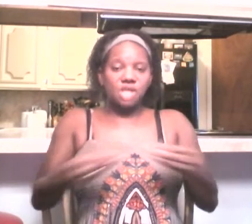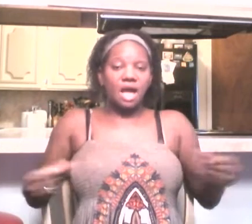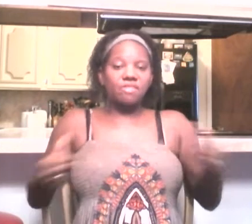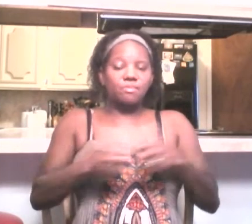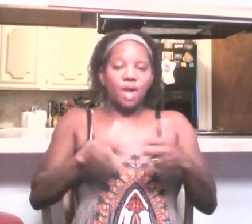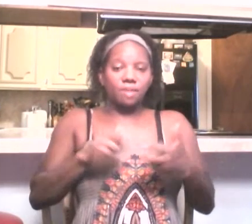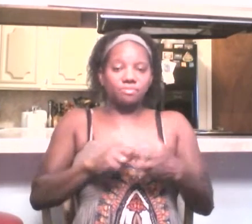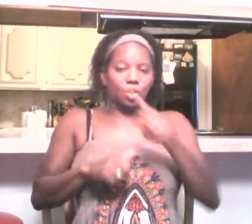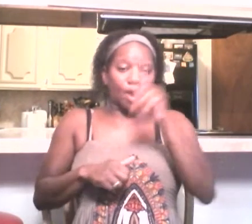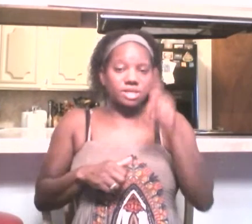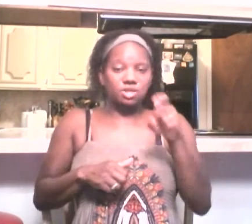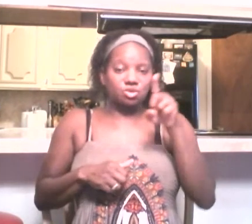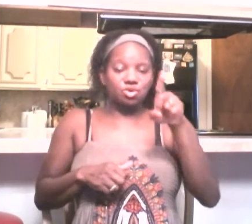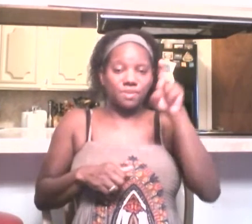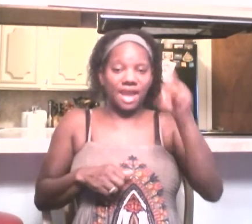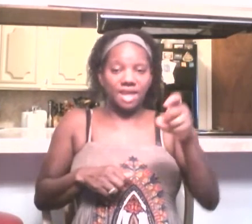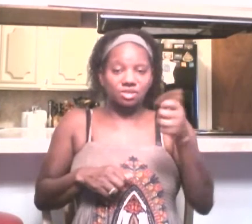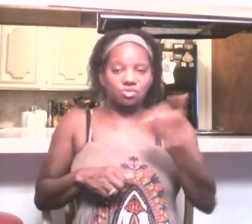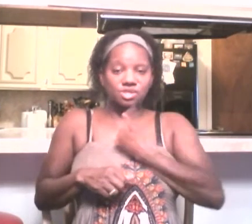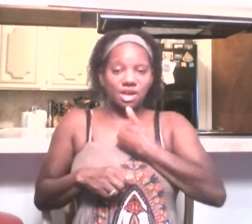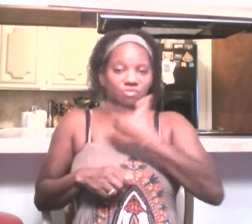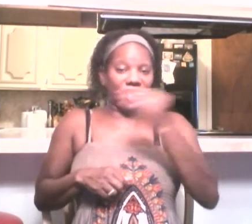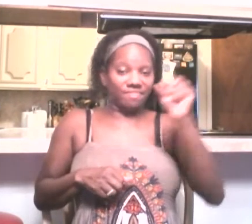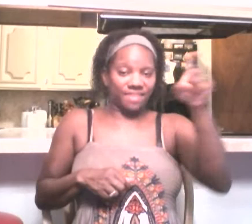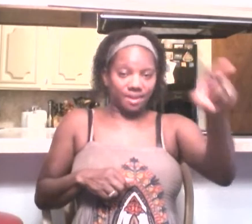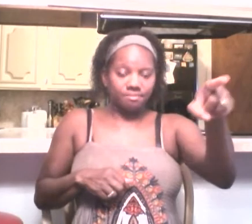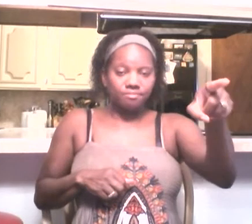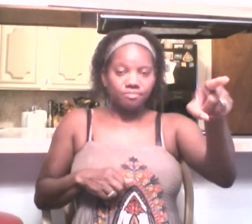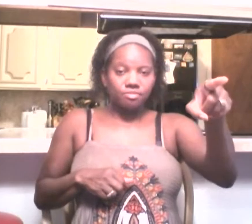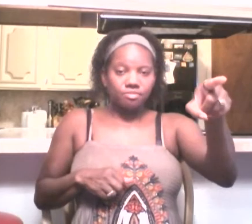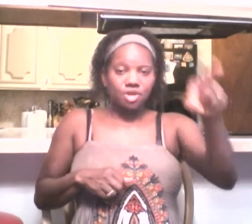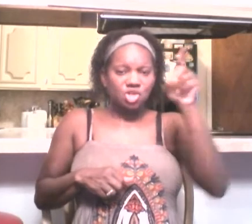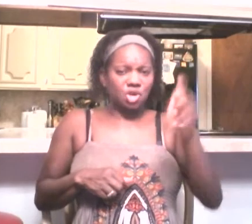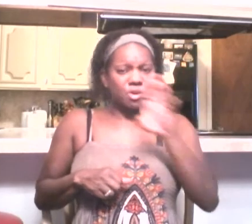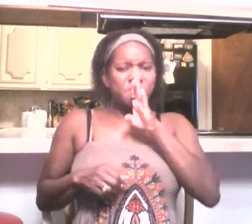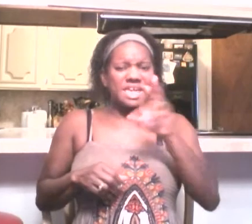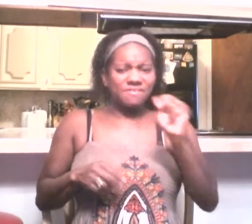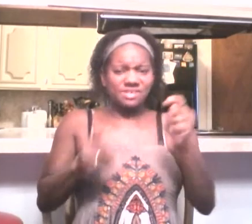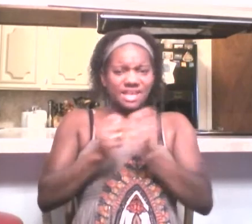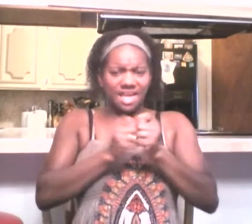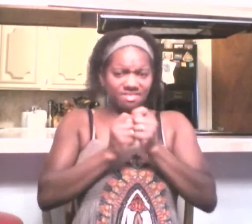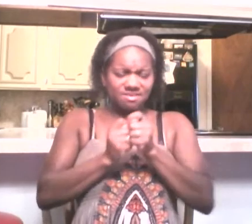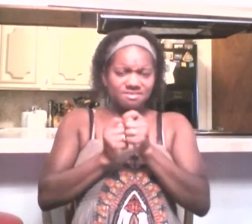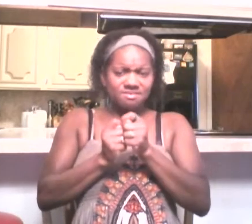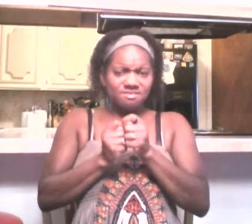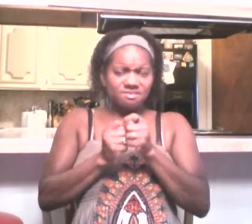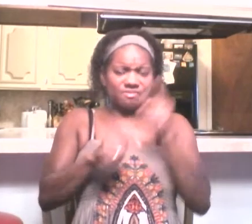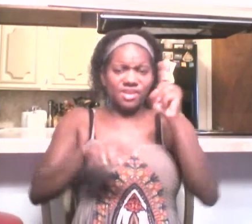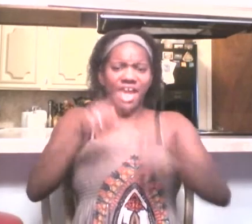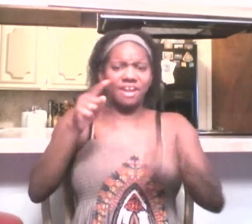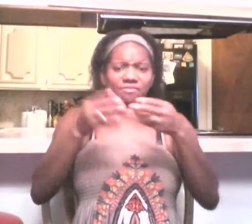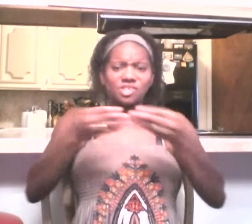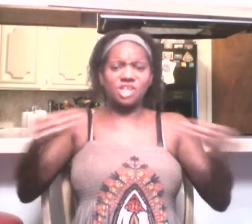solve the problem, the question you should be asking yourself and them, should we be even together if we can't even